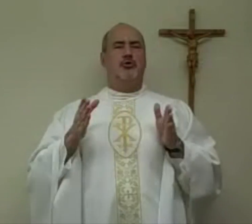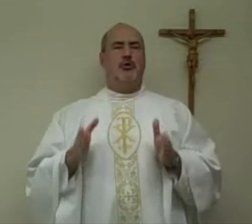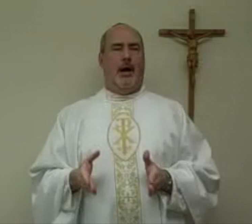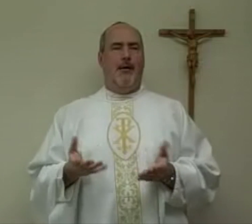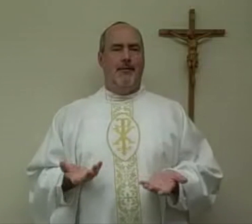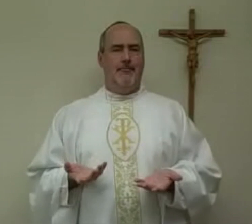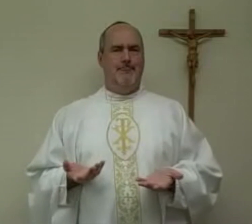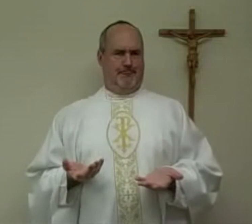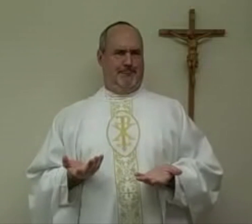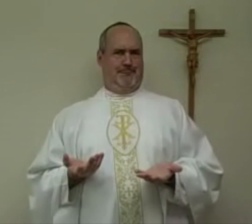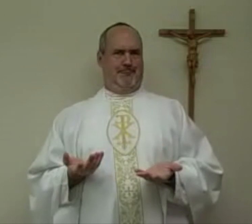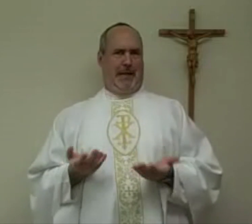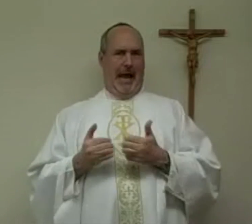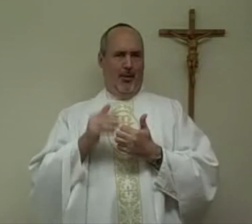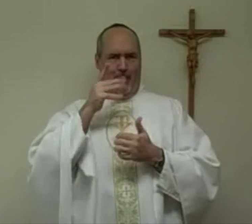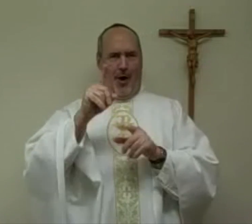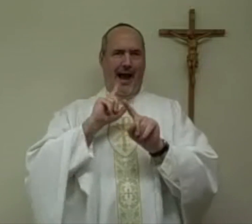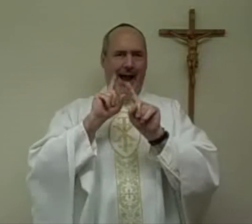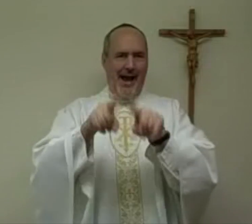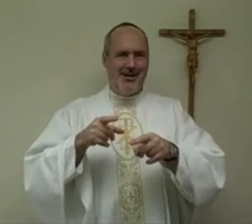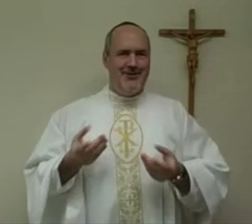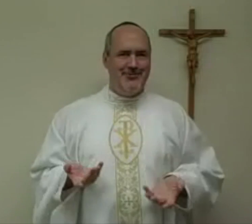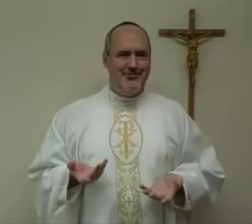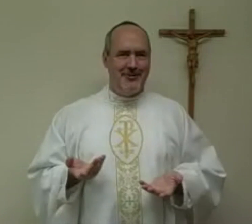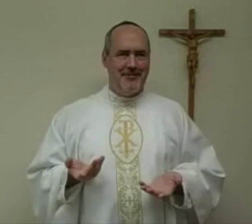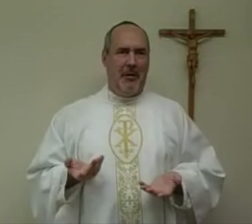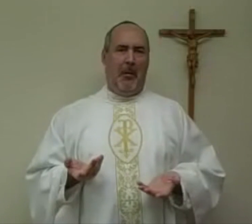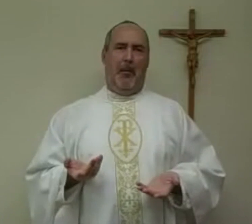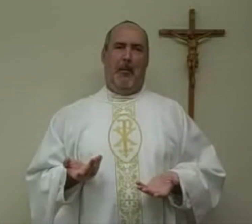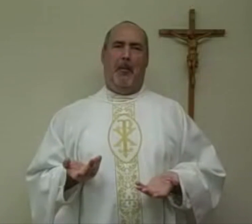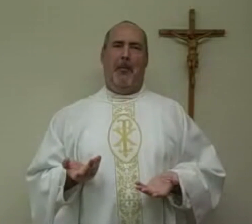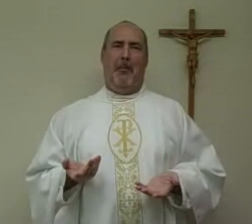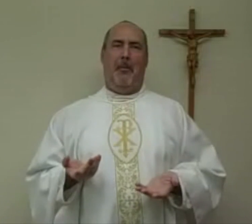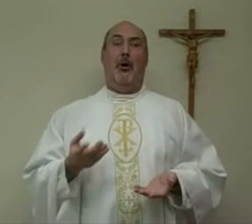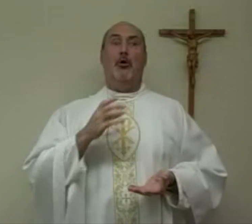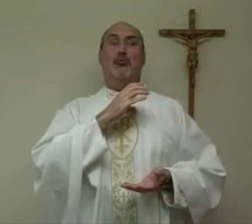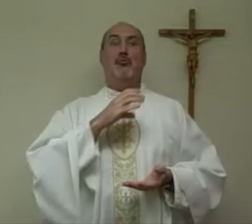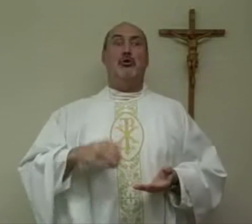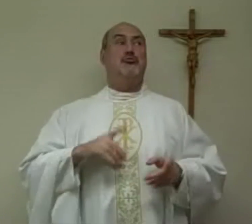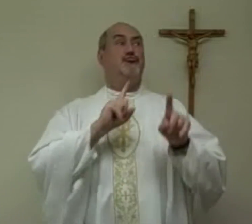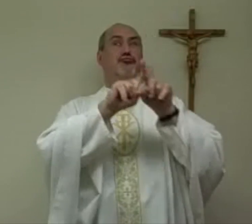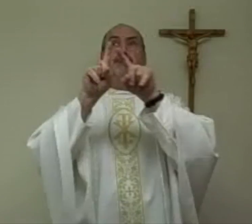hardest part of being a Christian? How might you answer that question?